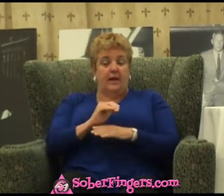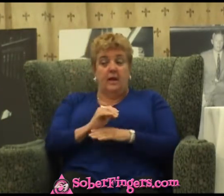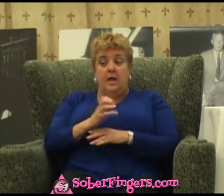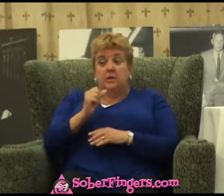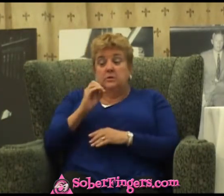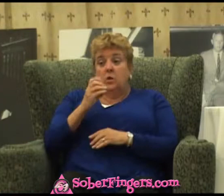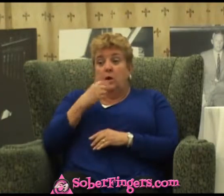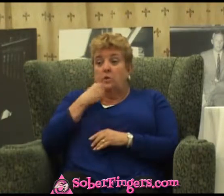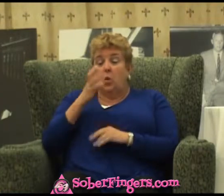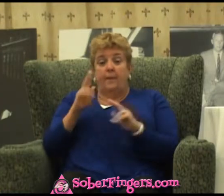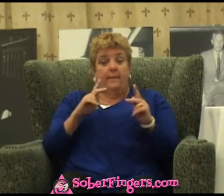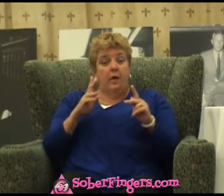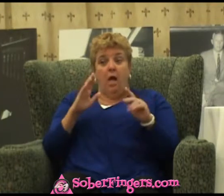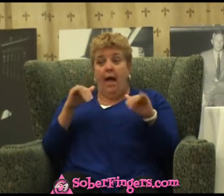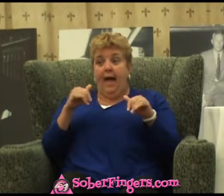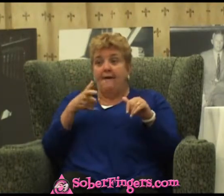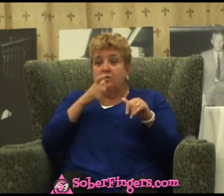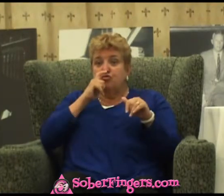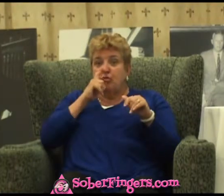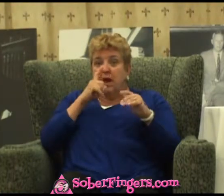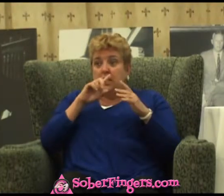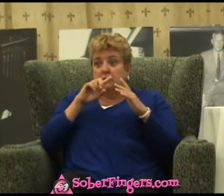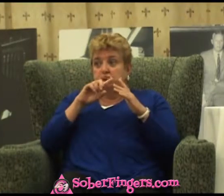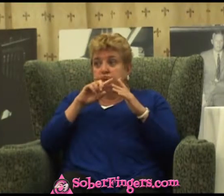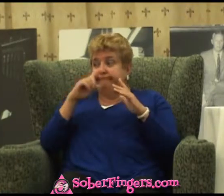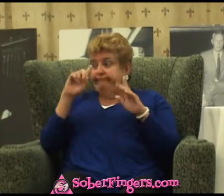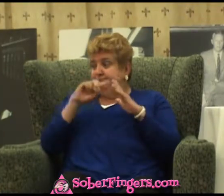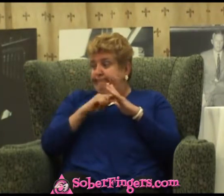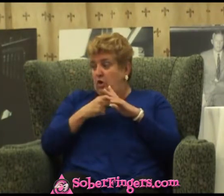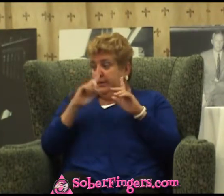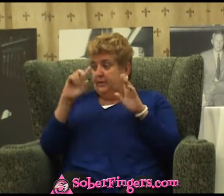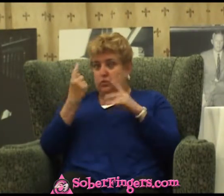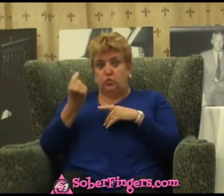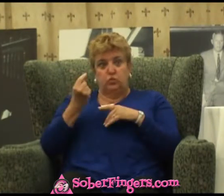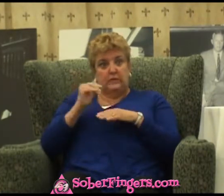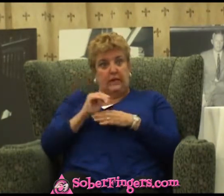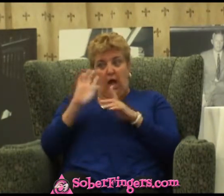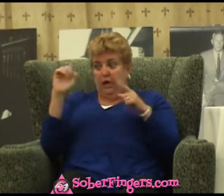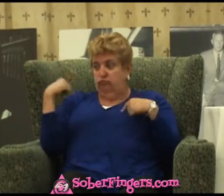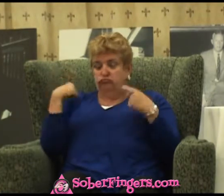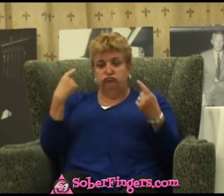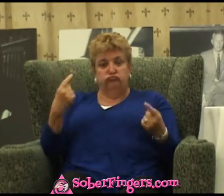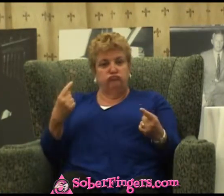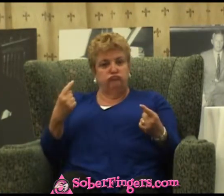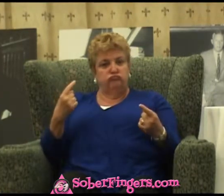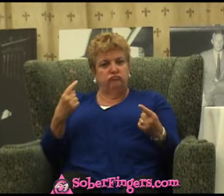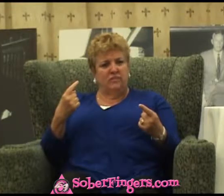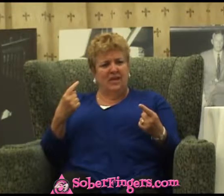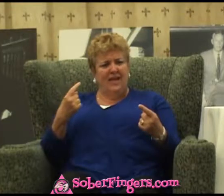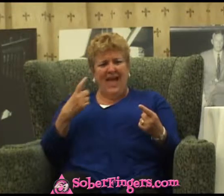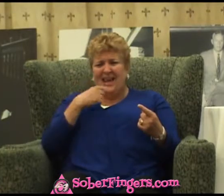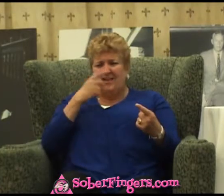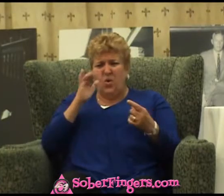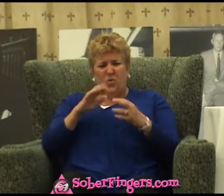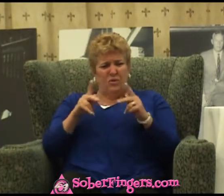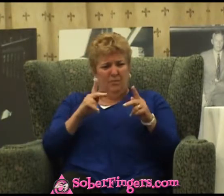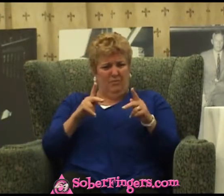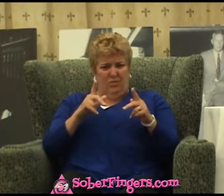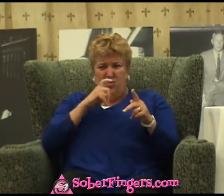hadn't had a drink since Tuesday night. And when I told these people with whom I had nothing in common that I hadn't had a